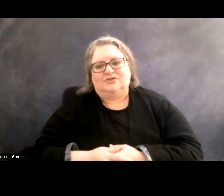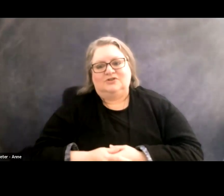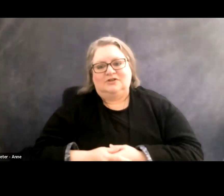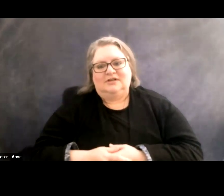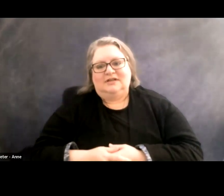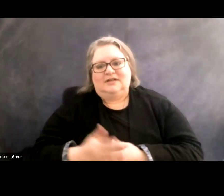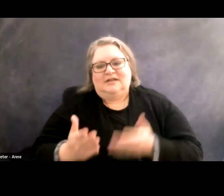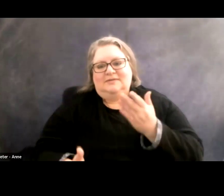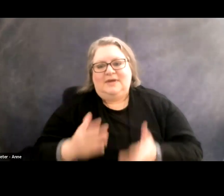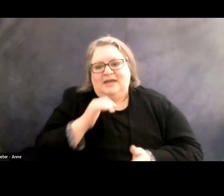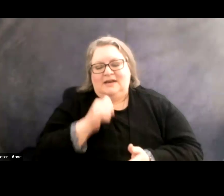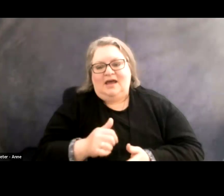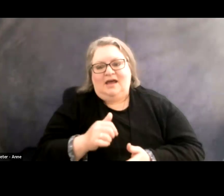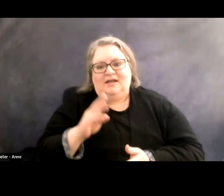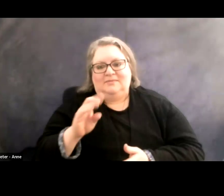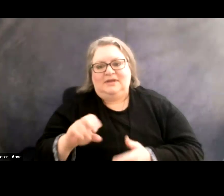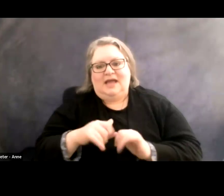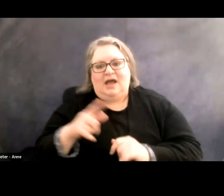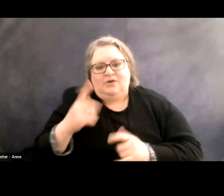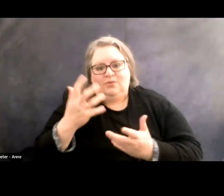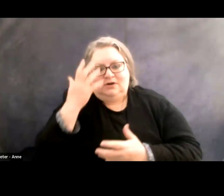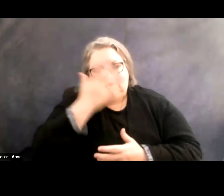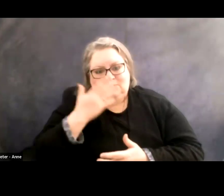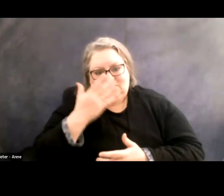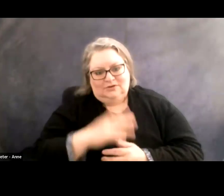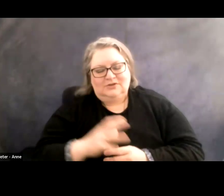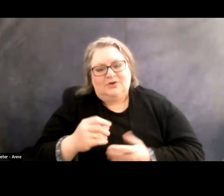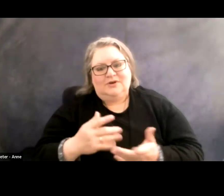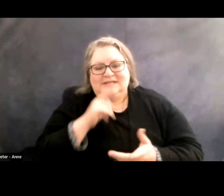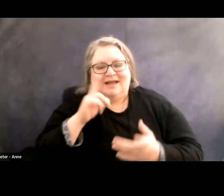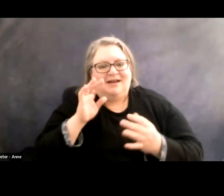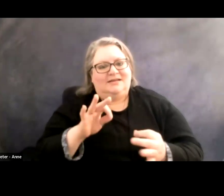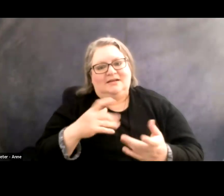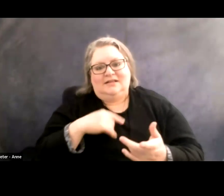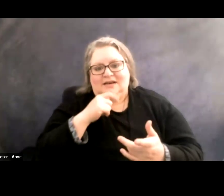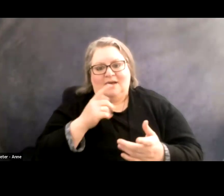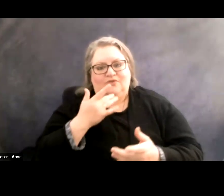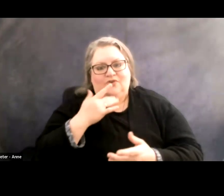it just may not be the way you want it to be. So it's not ideal